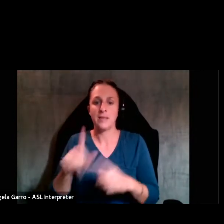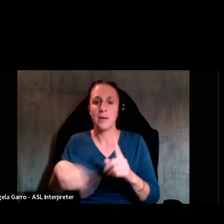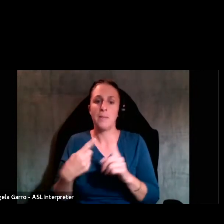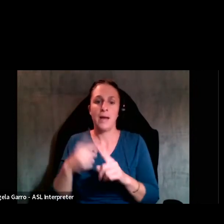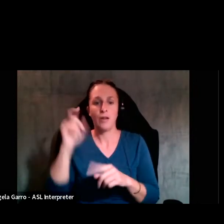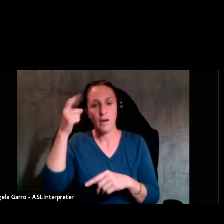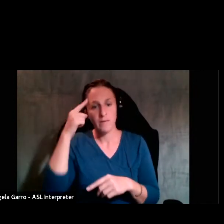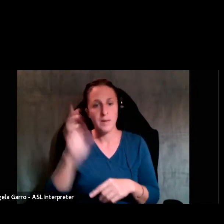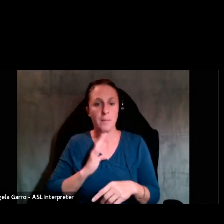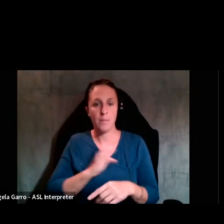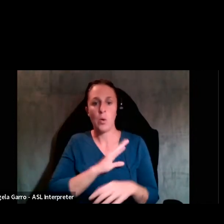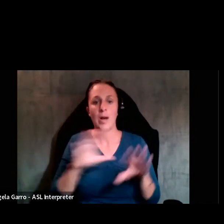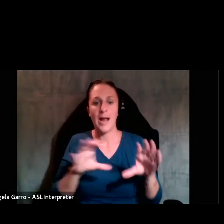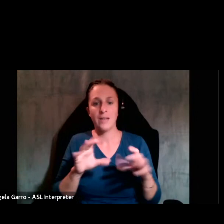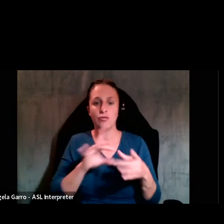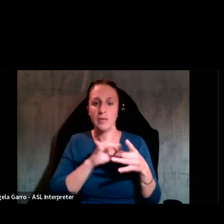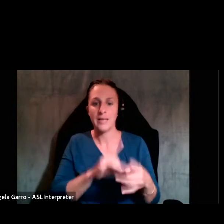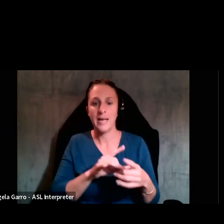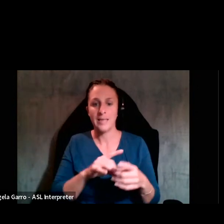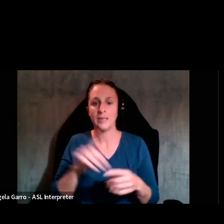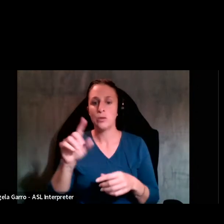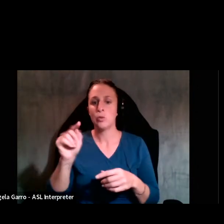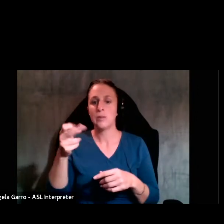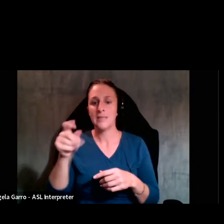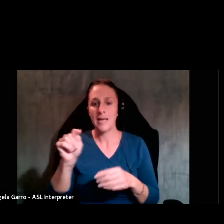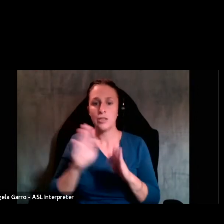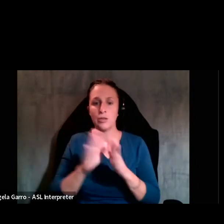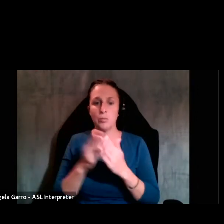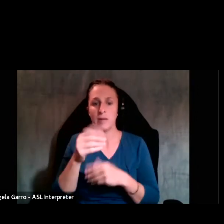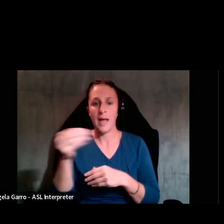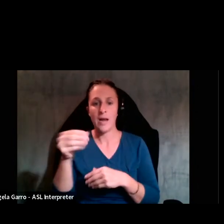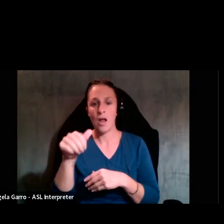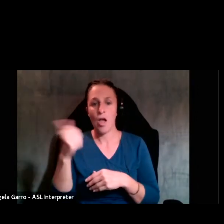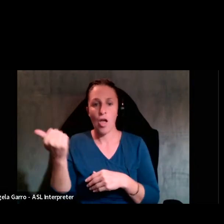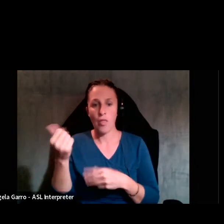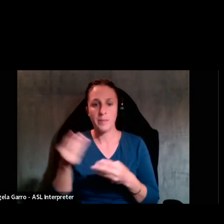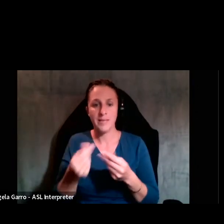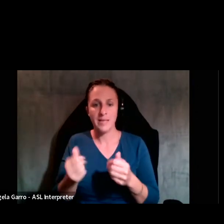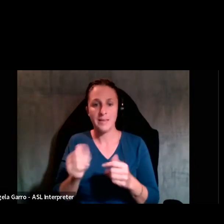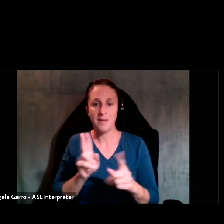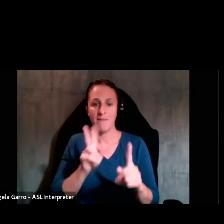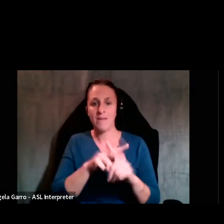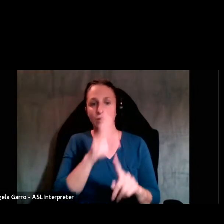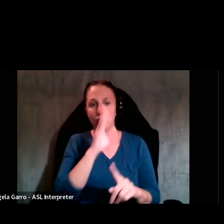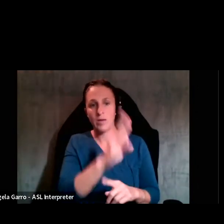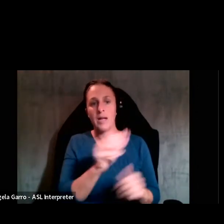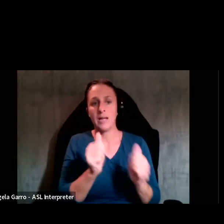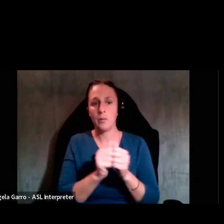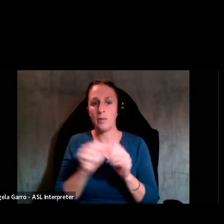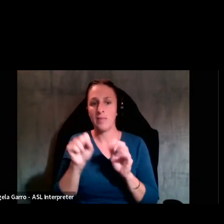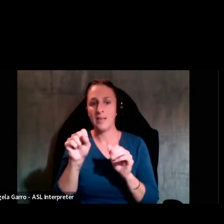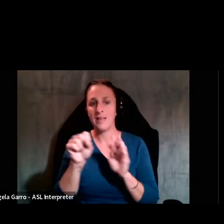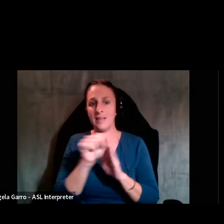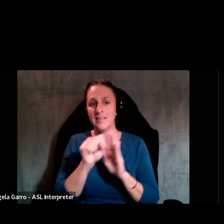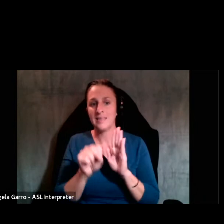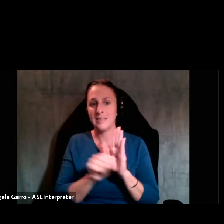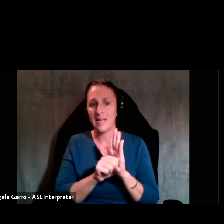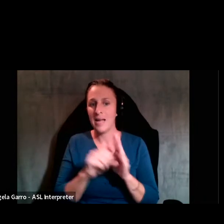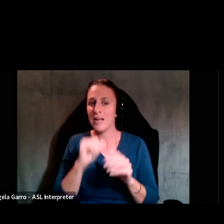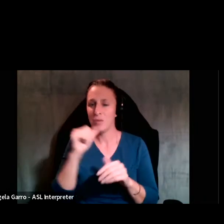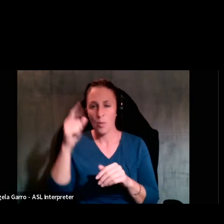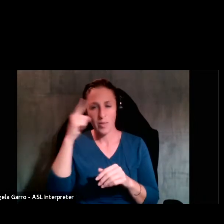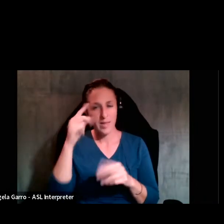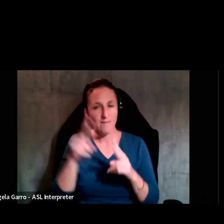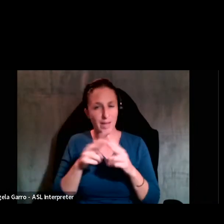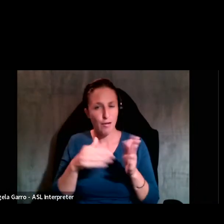actions related to textbooks and other materials be filed directly with the state. I don't think it's very often that the state